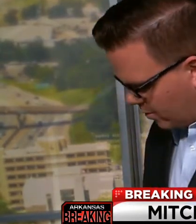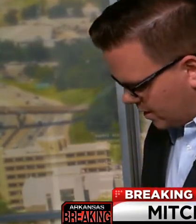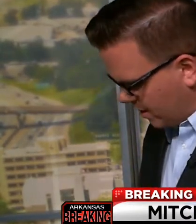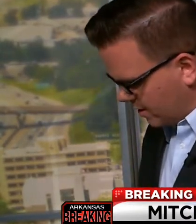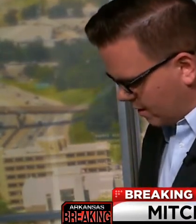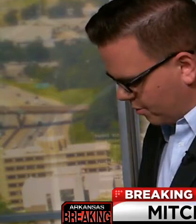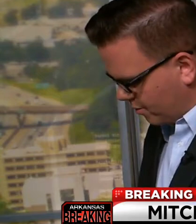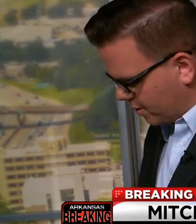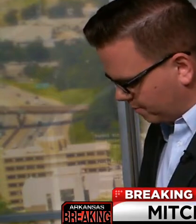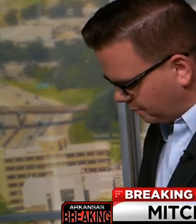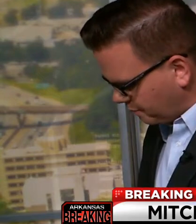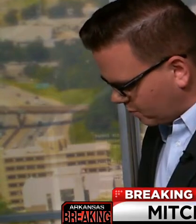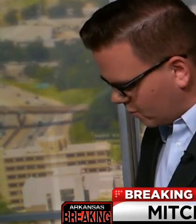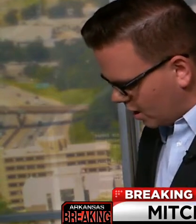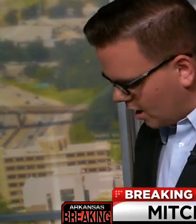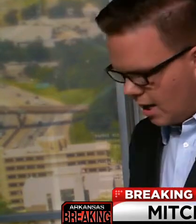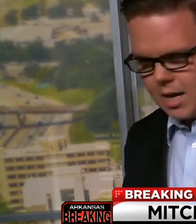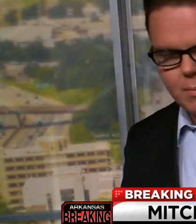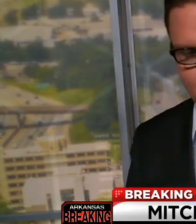going through some of these numbers